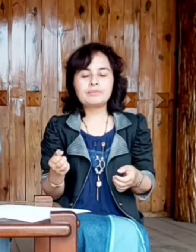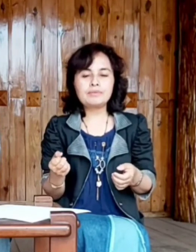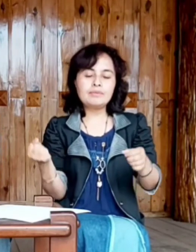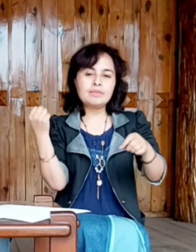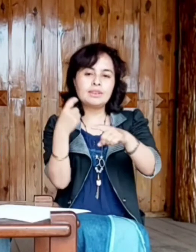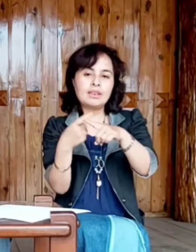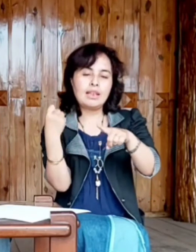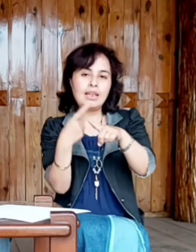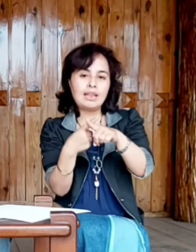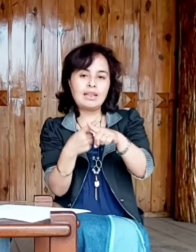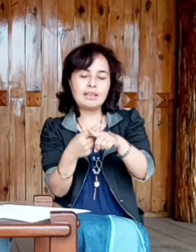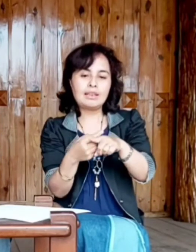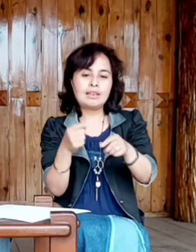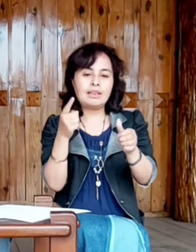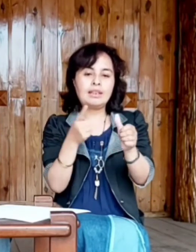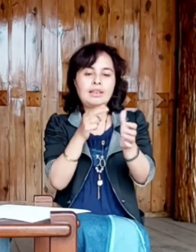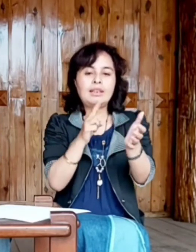antiviral